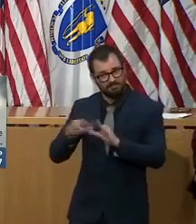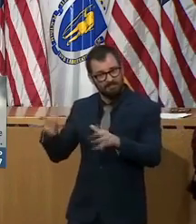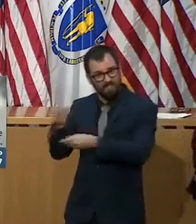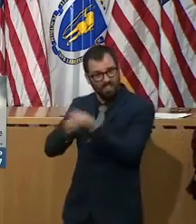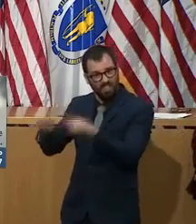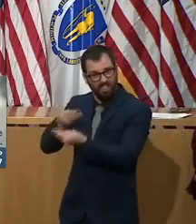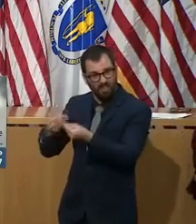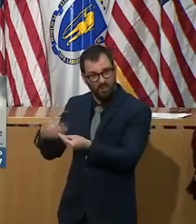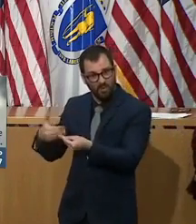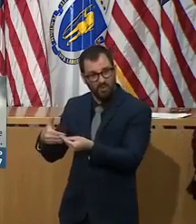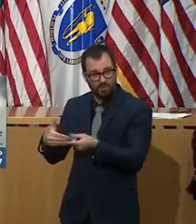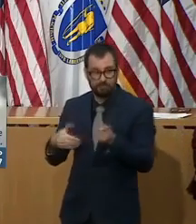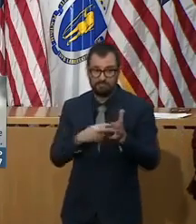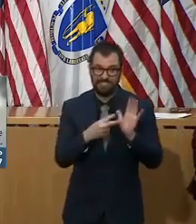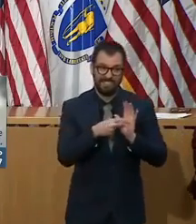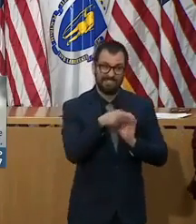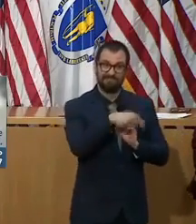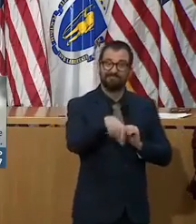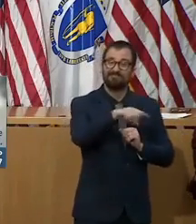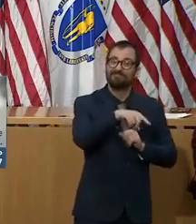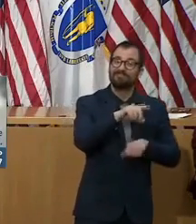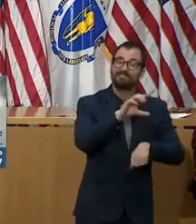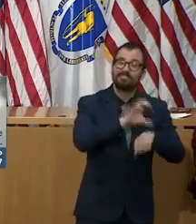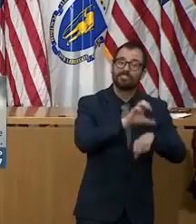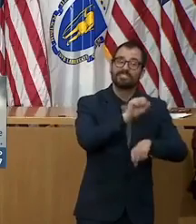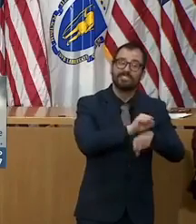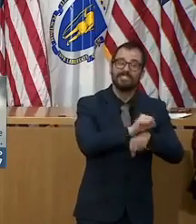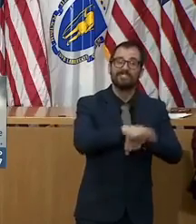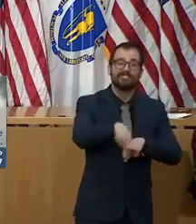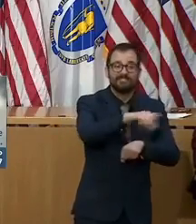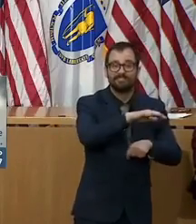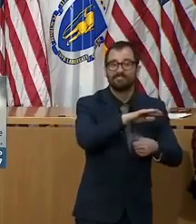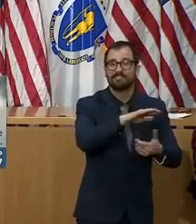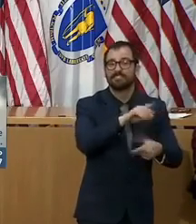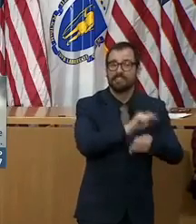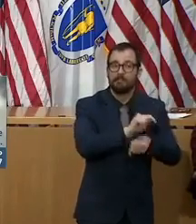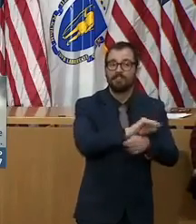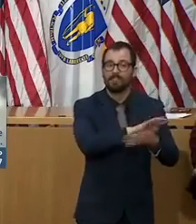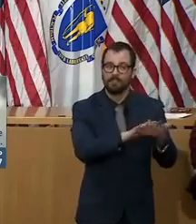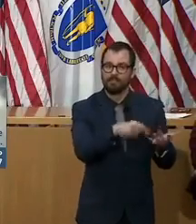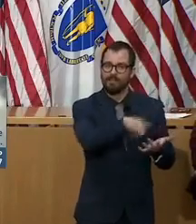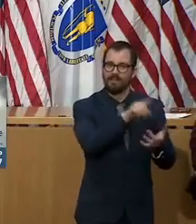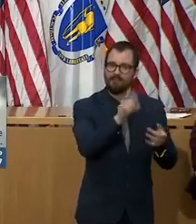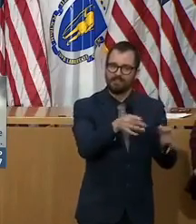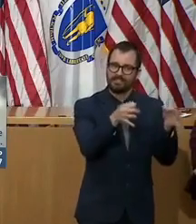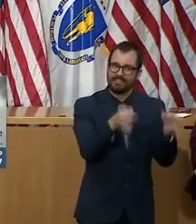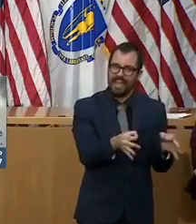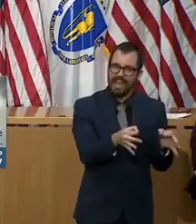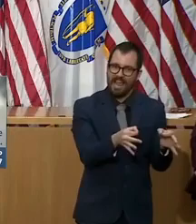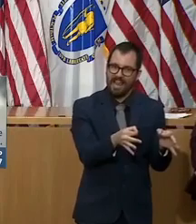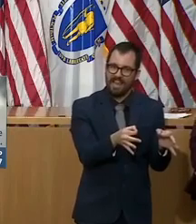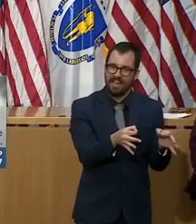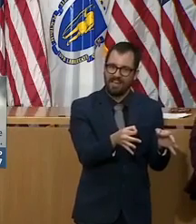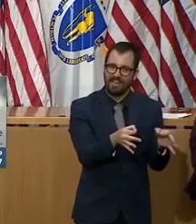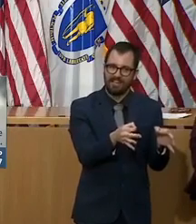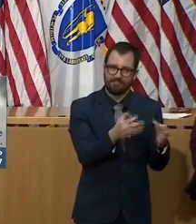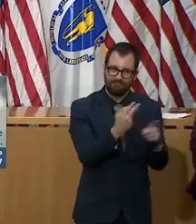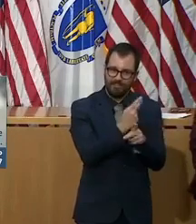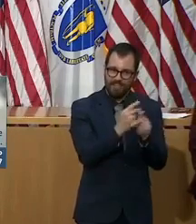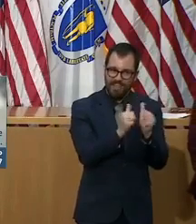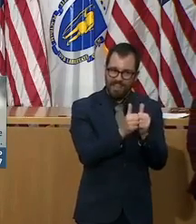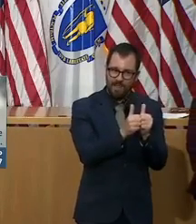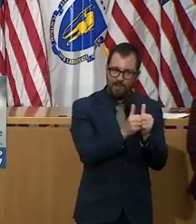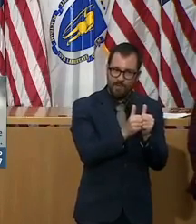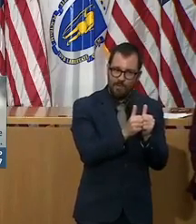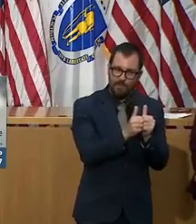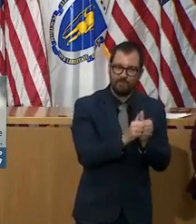did the right thing by enforcing it. Governor, there's a MGH simulator that suggests that the